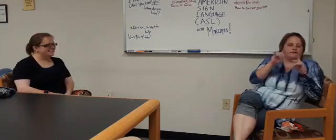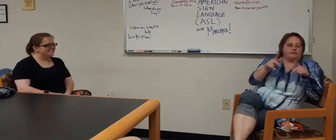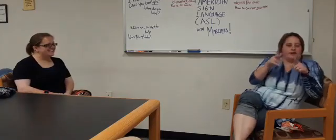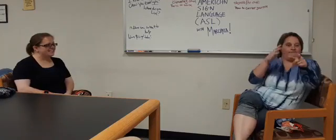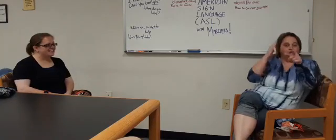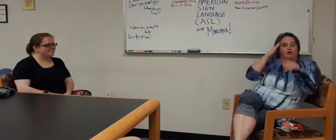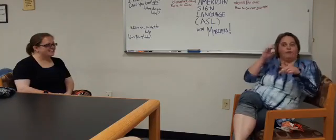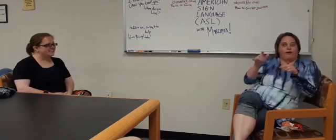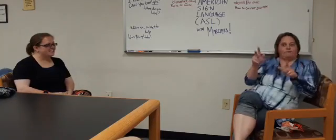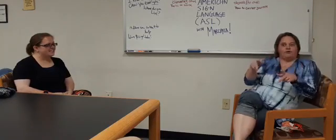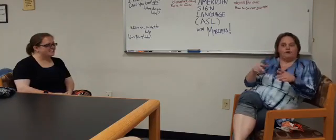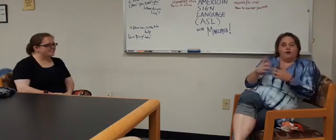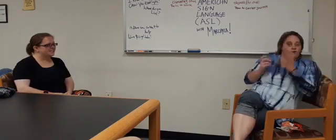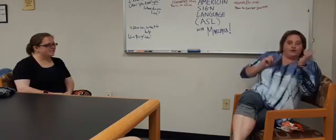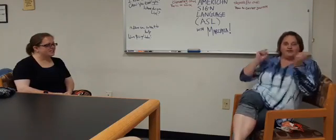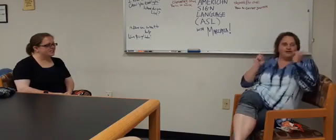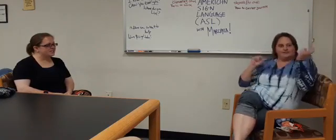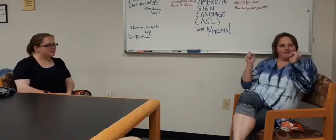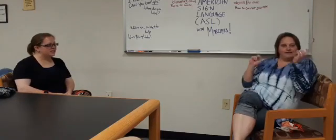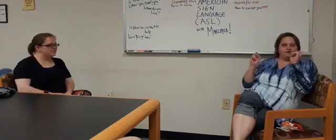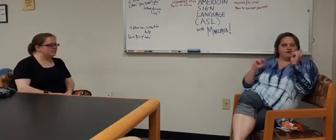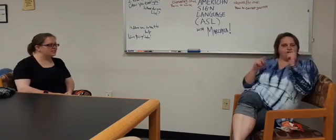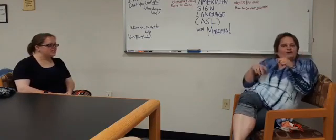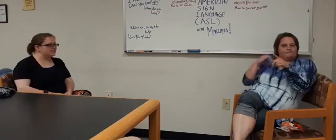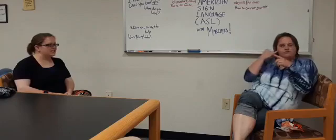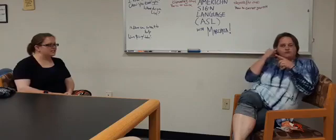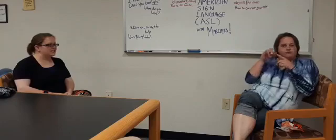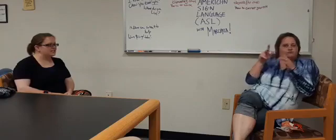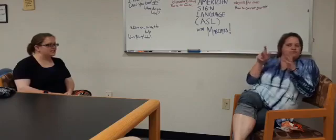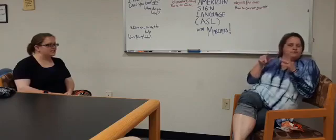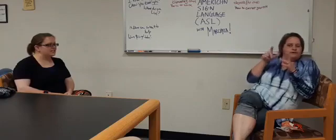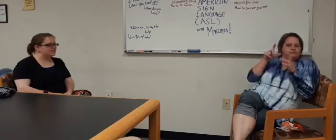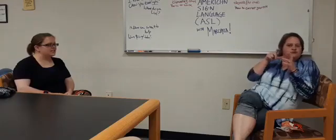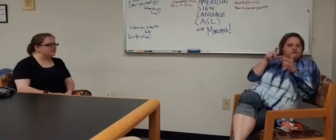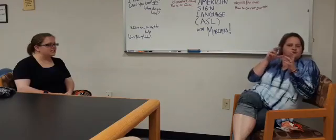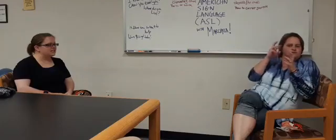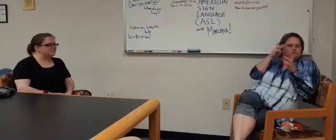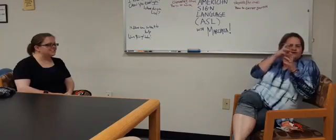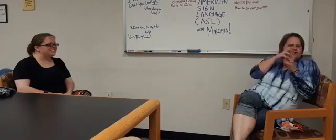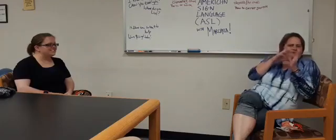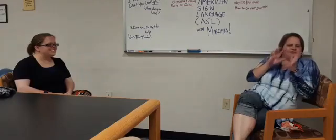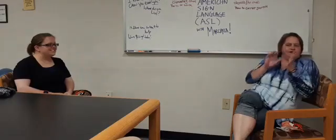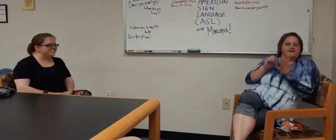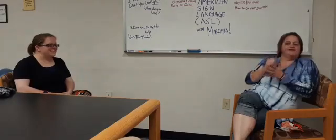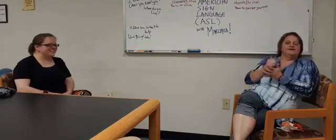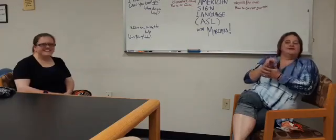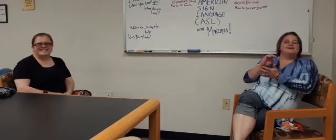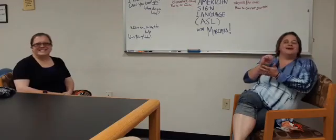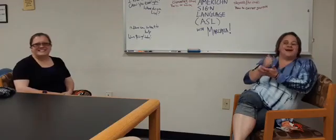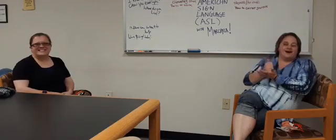If you know that person, you can just a funny person. Right. If you don't know who that person is, you but It's just to help you,